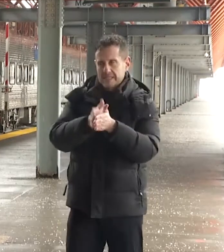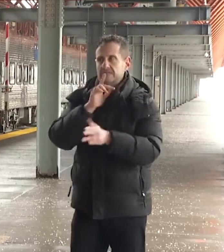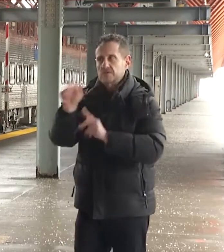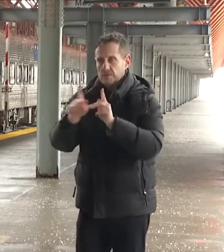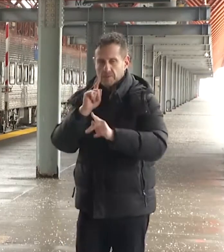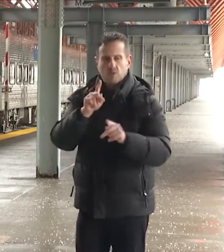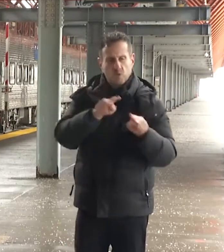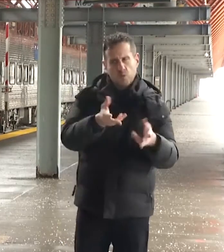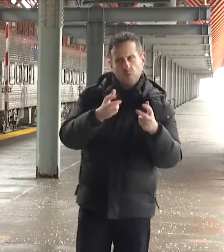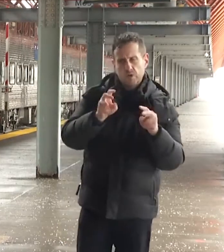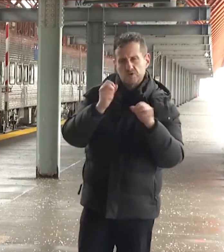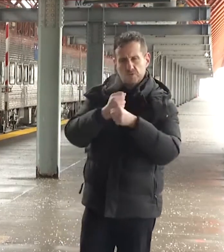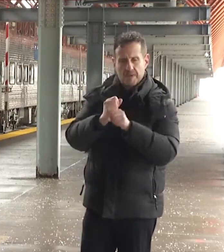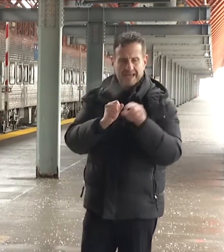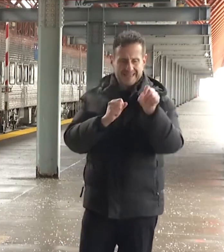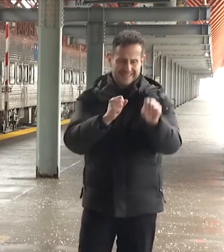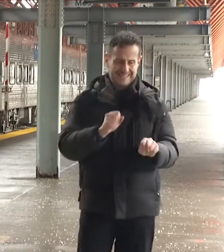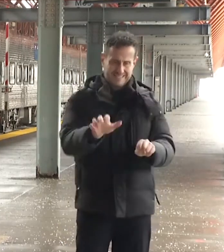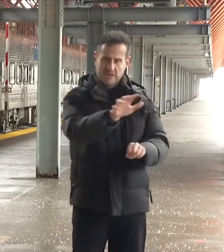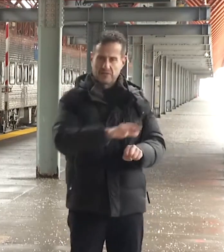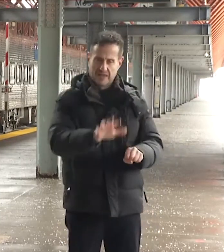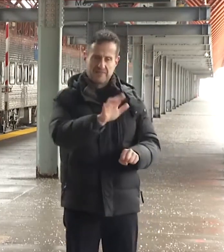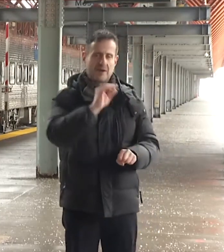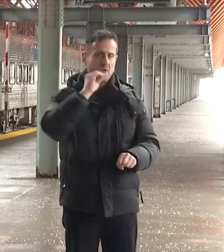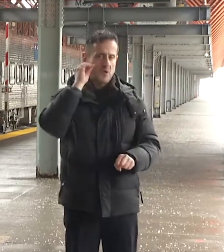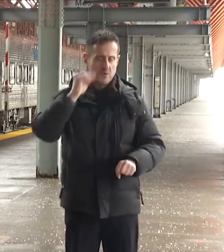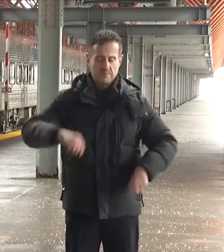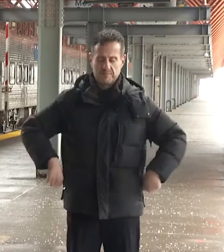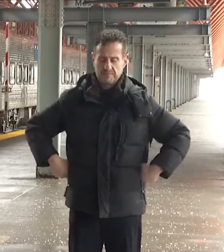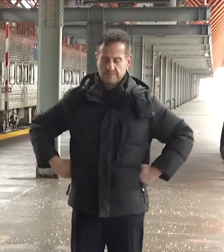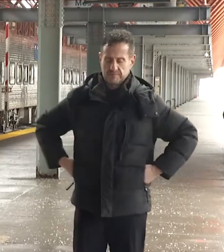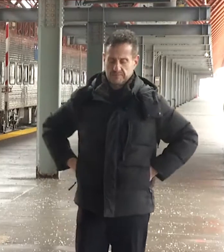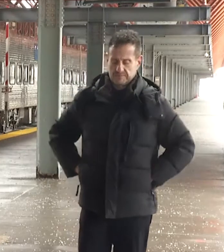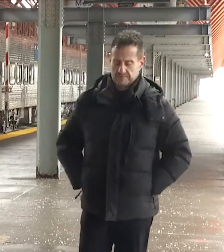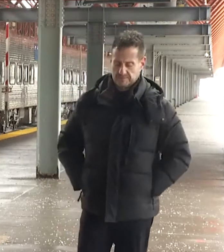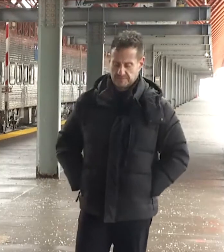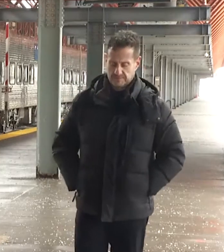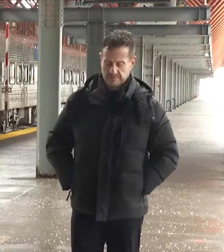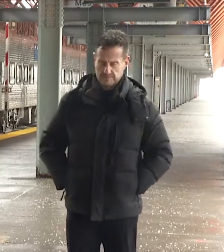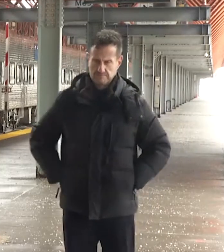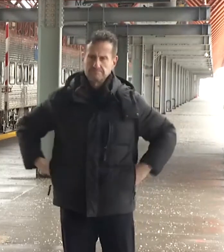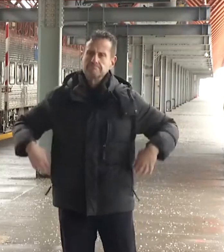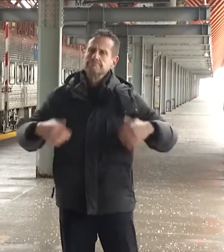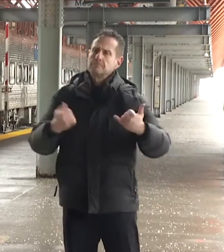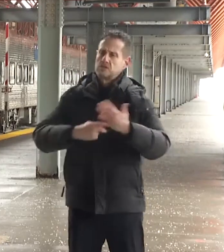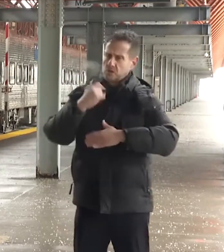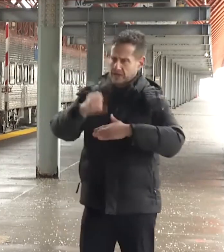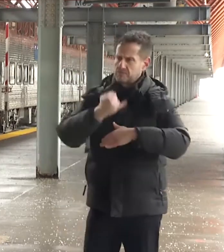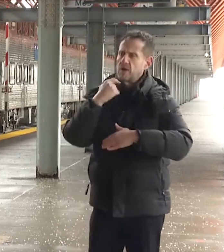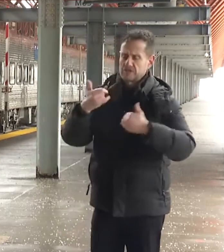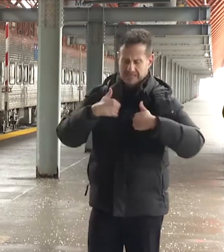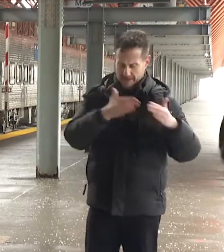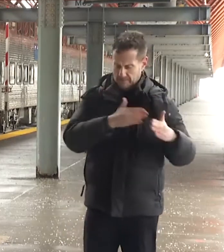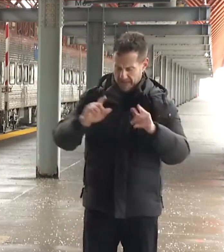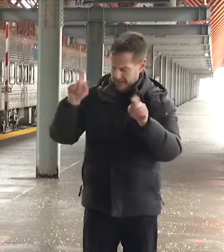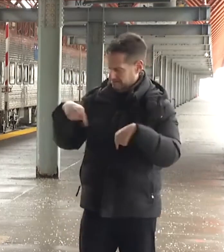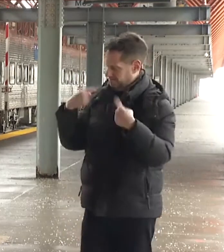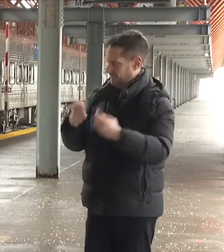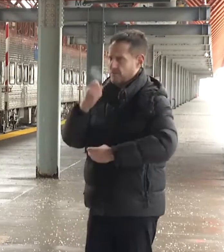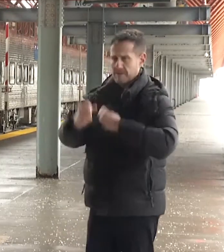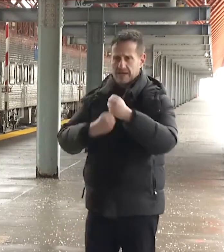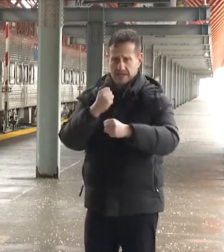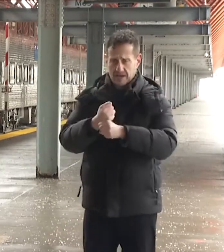who are looking to make the Southland their home. Today's launch is part of a long journey. Planning for this pilot began well before